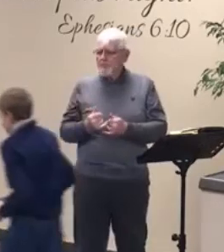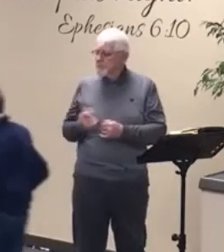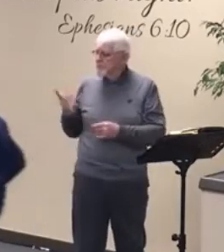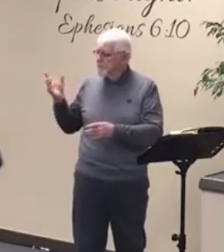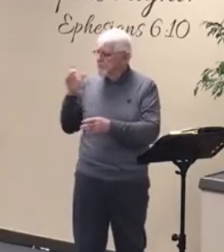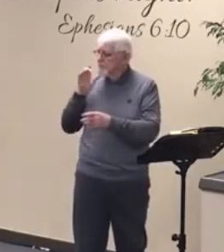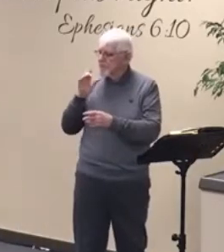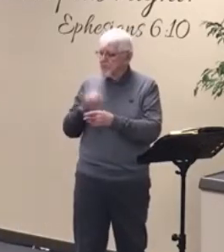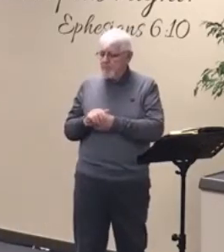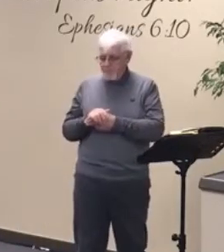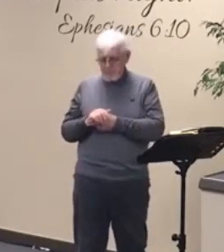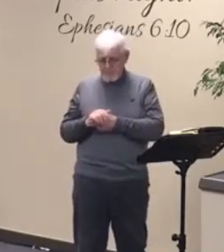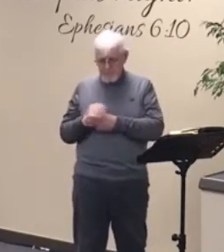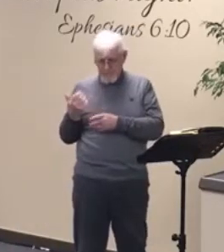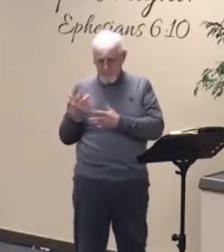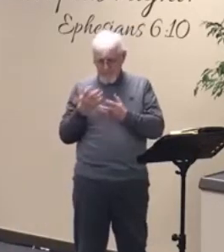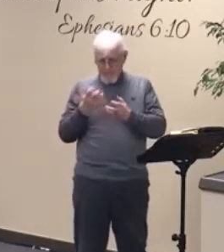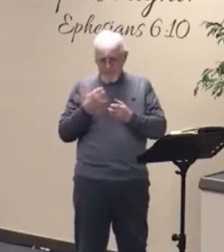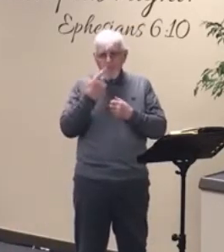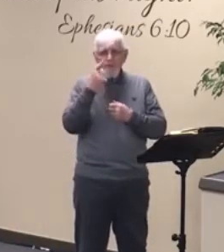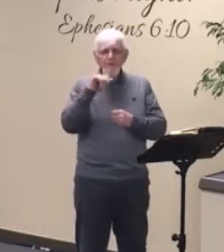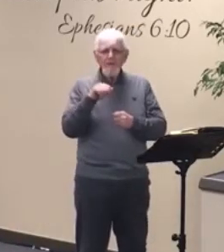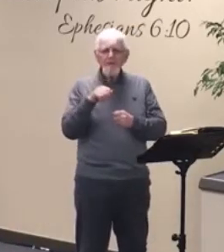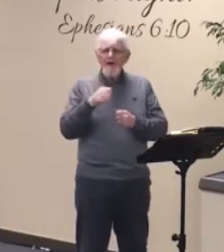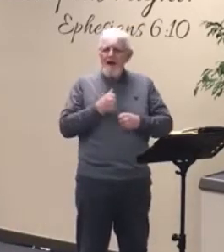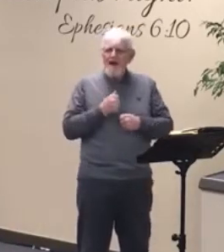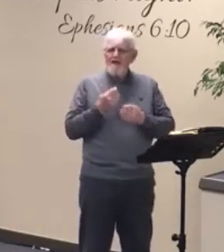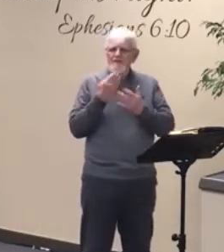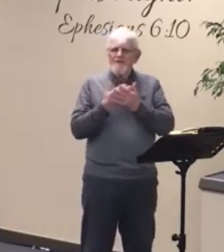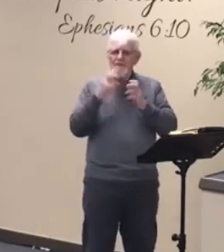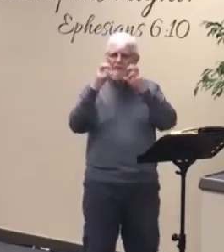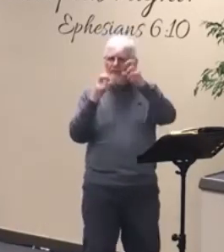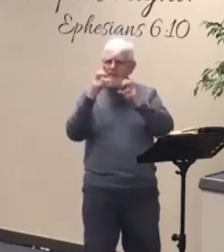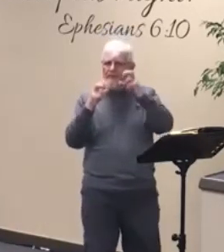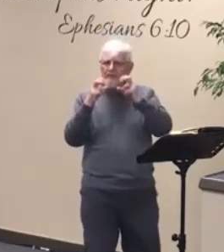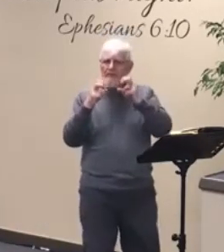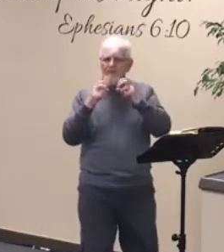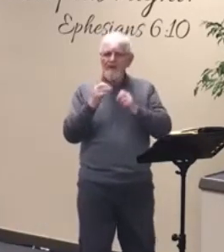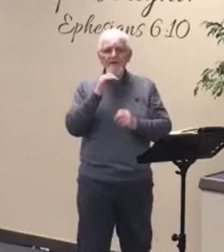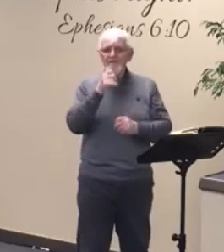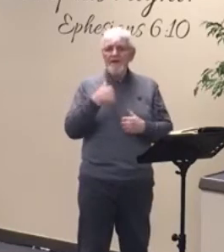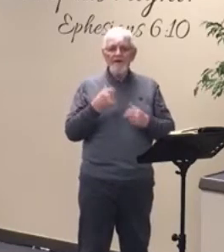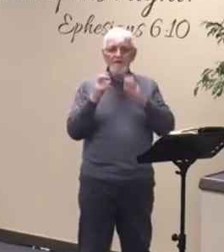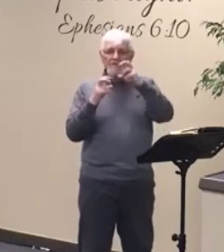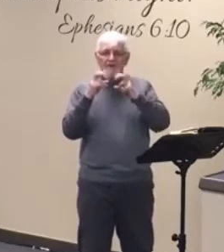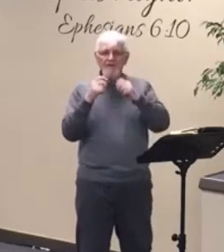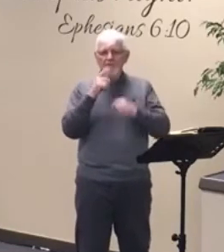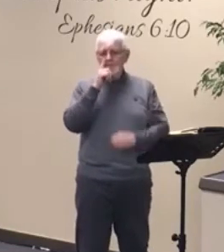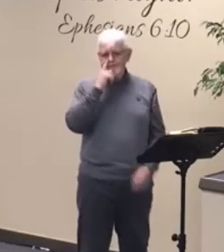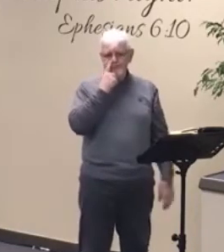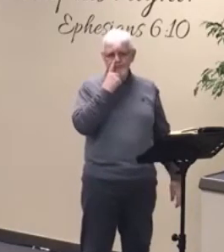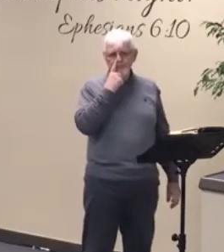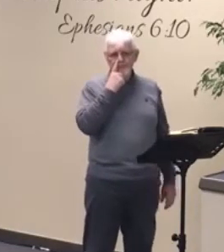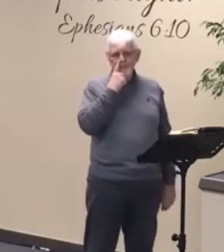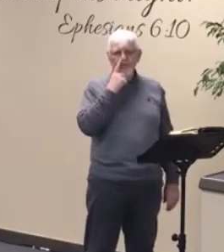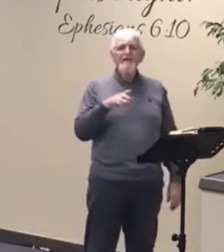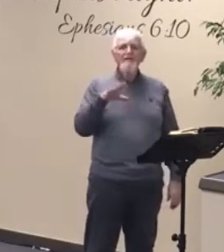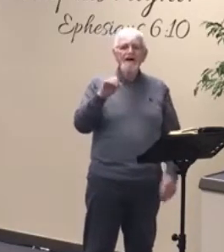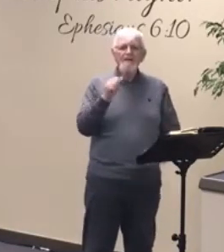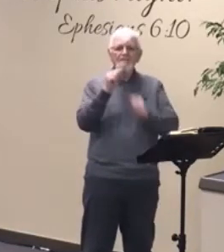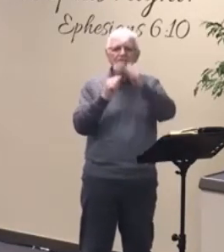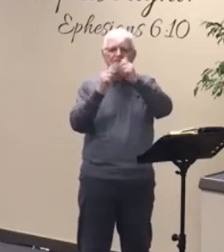you that I love a good challenge, and if I don't have a challenge, I'll get bored and I'll find a